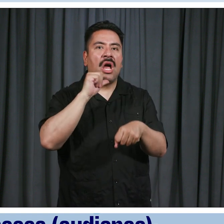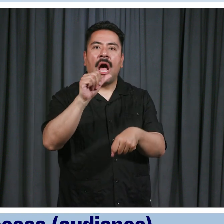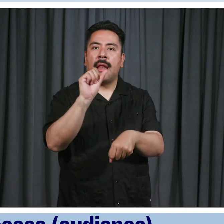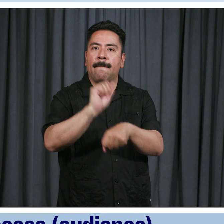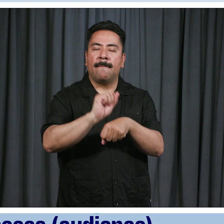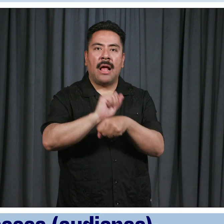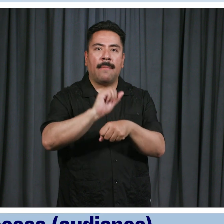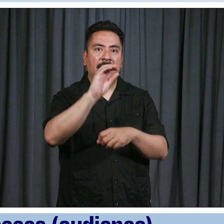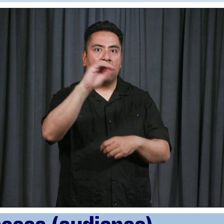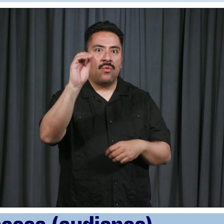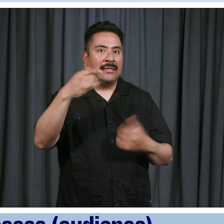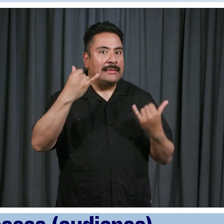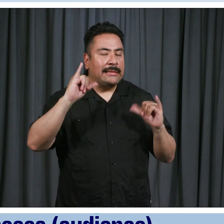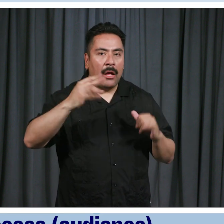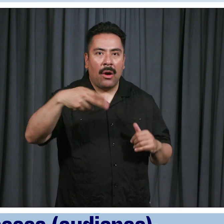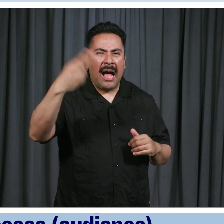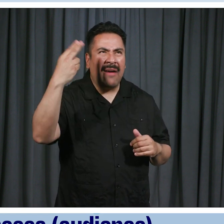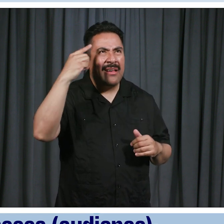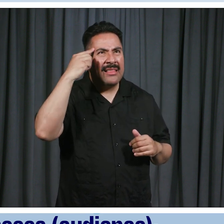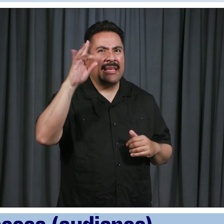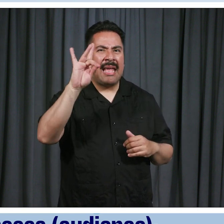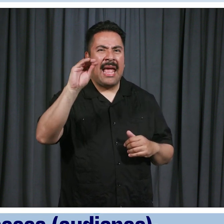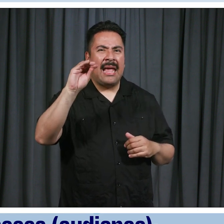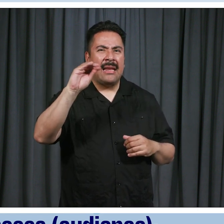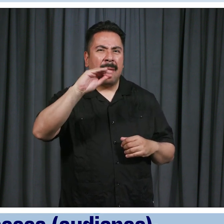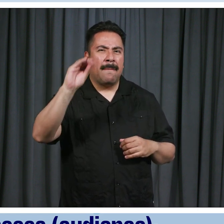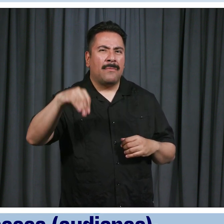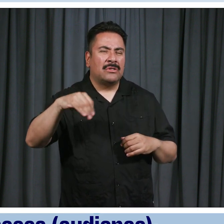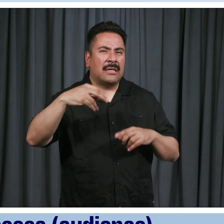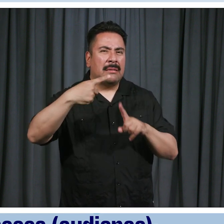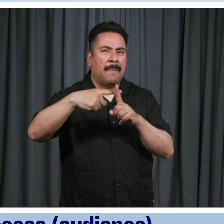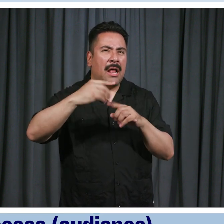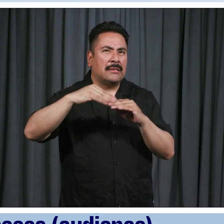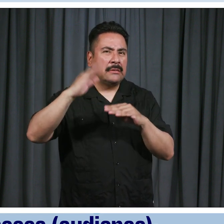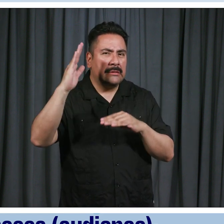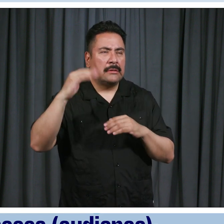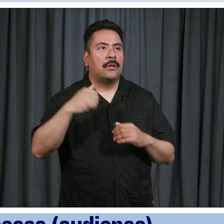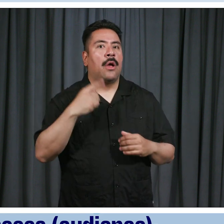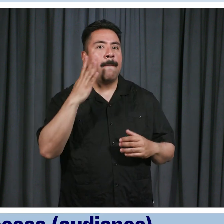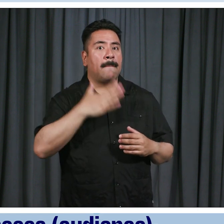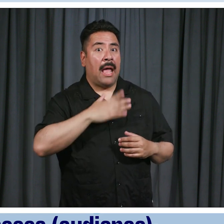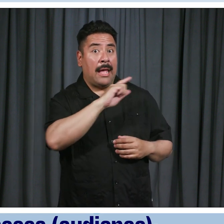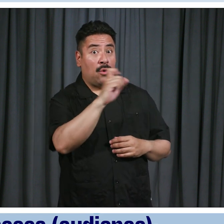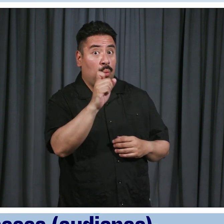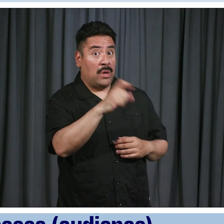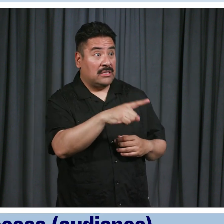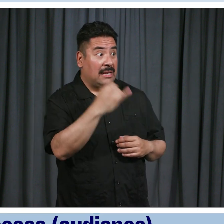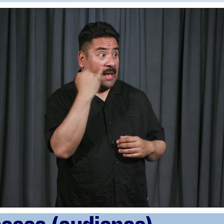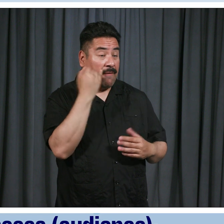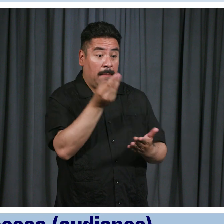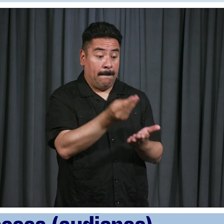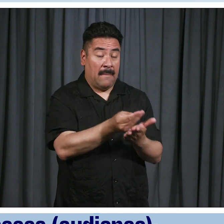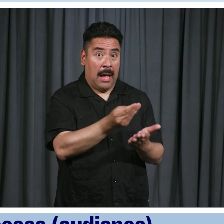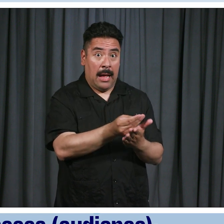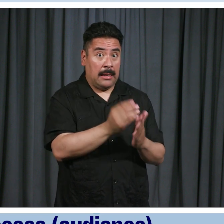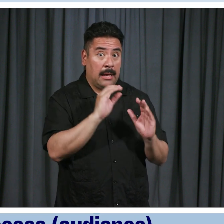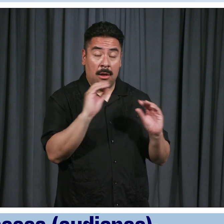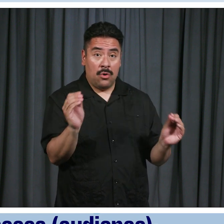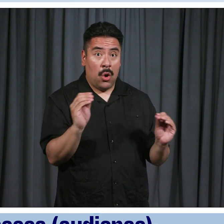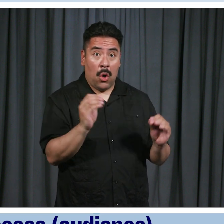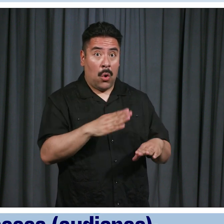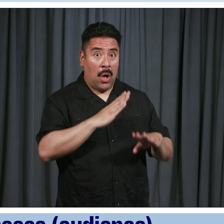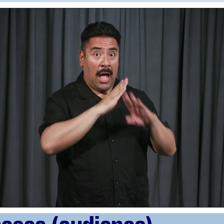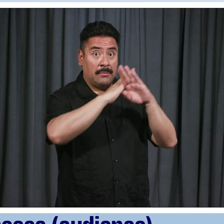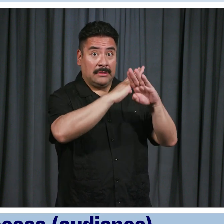still so high, right? It's like 80+%. So my question for you is, if money were no